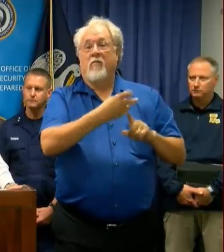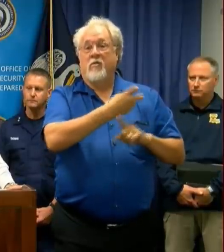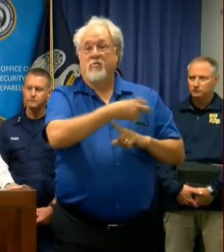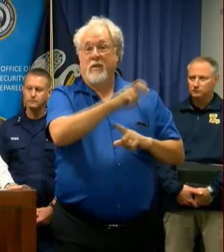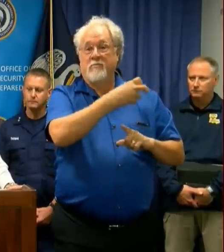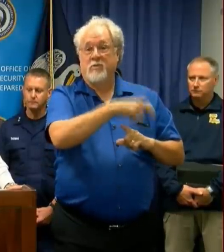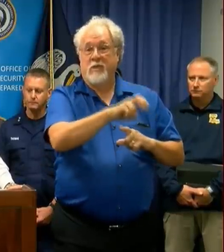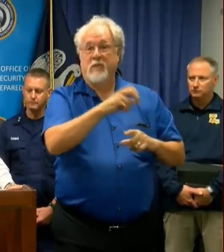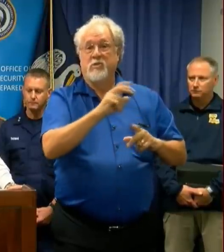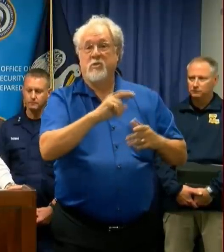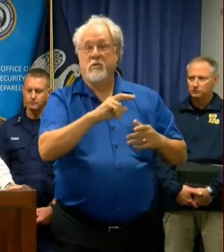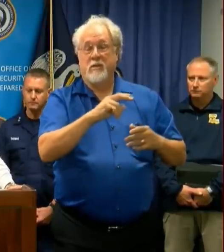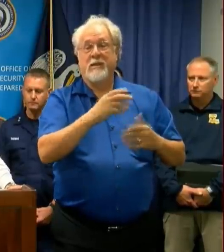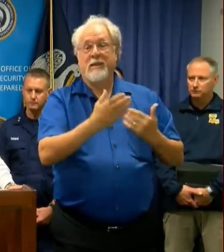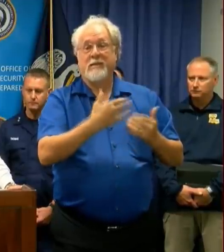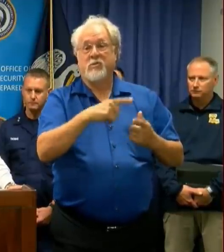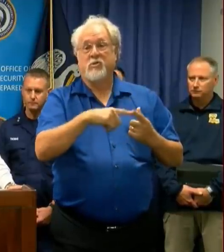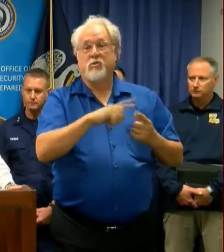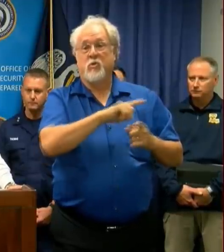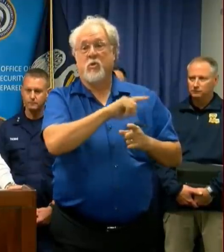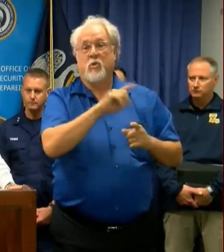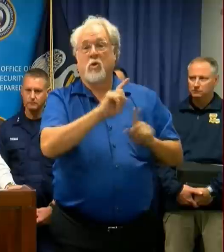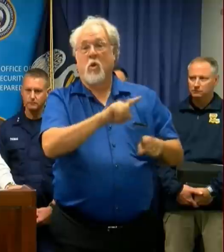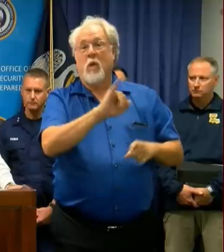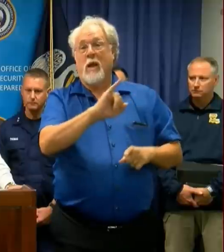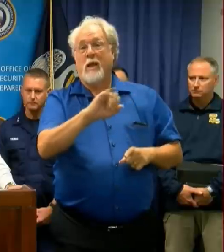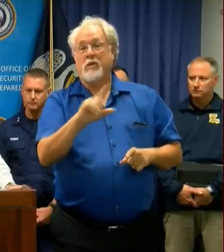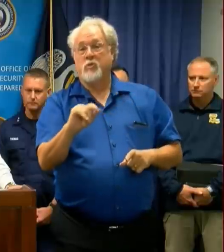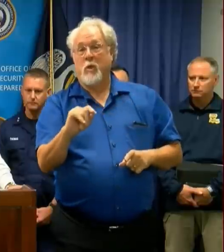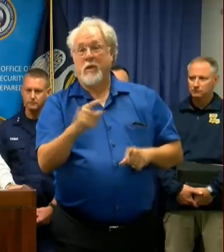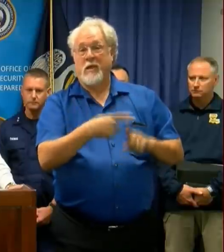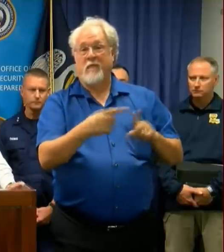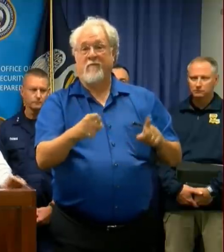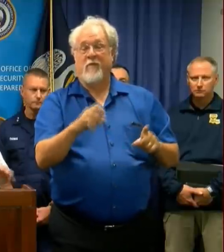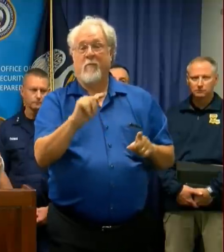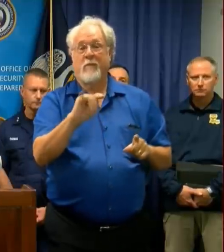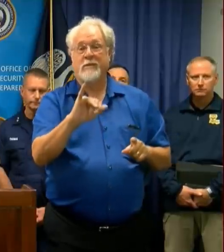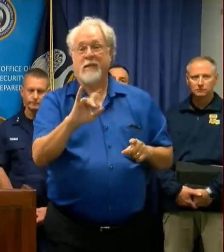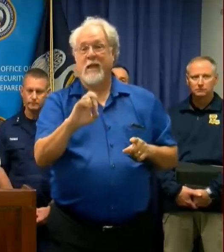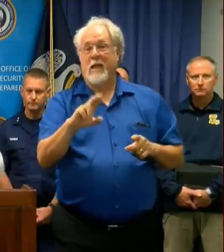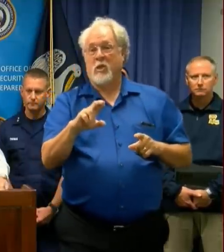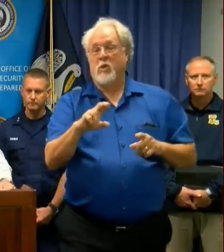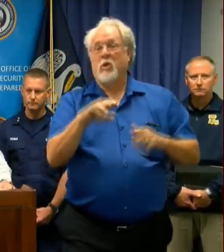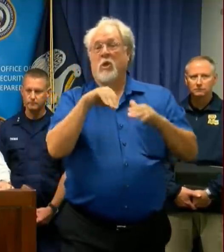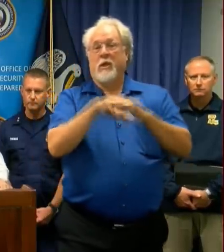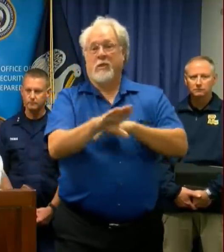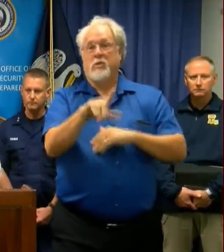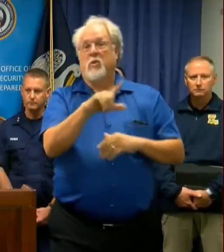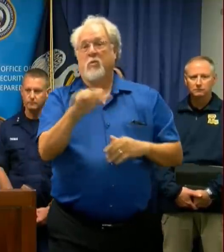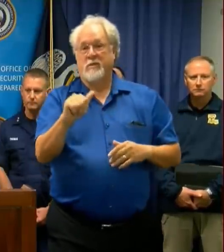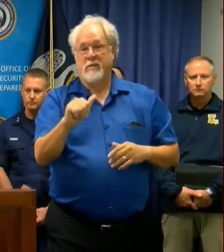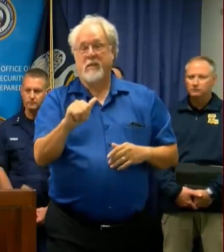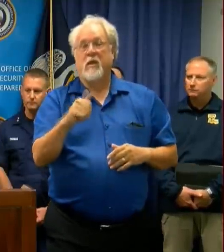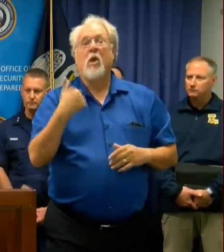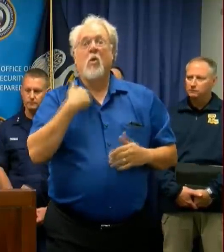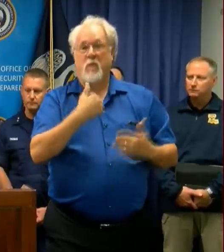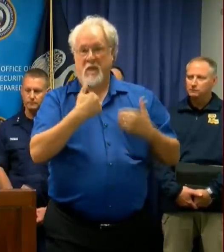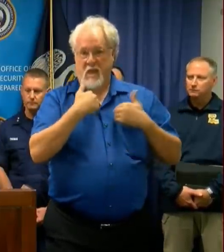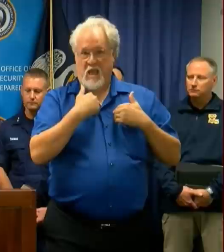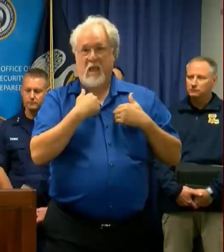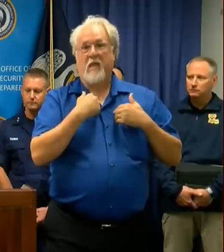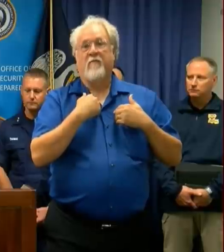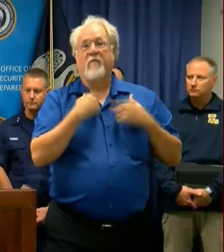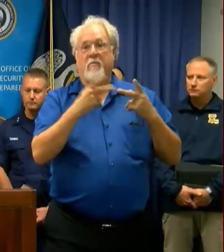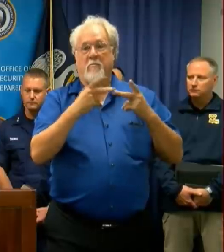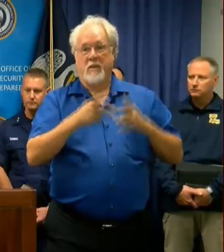transportation purposes it would be easier to get them across I-20 coming out of the Tyler area into Louisiana, and we have the